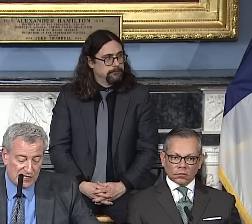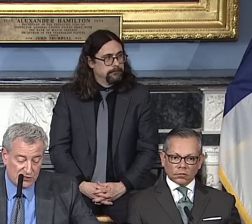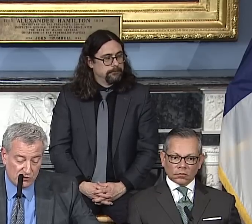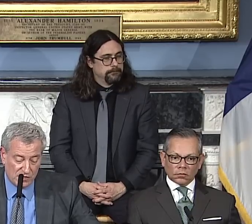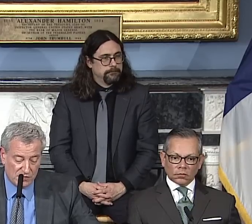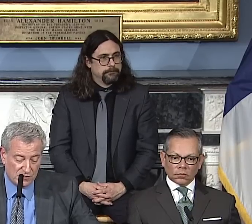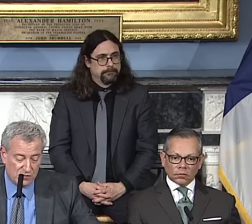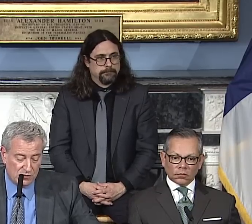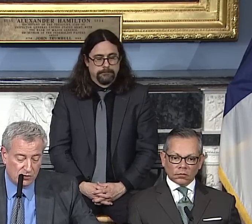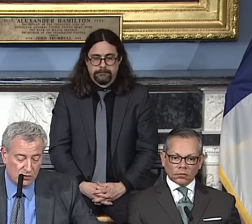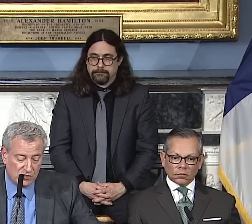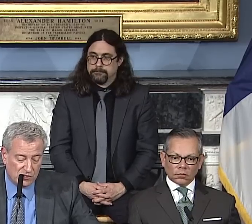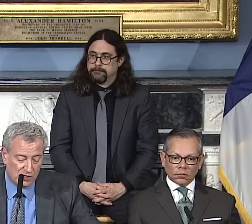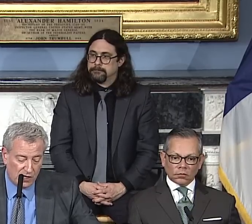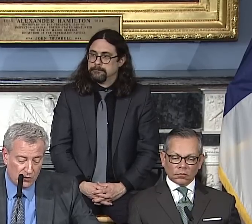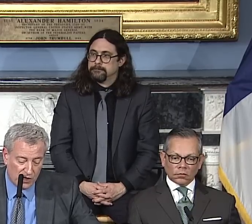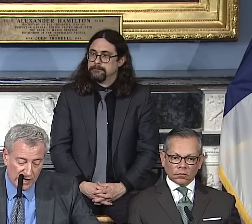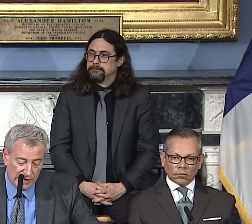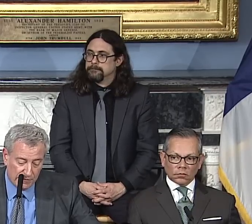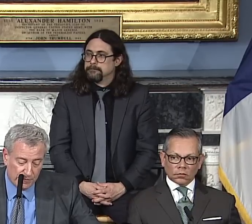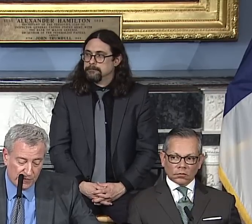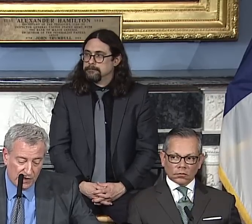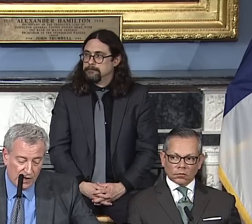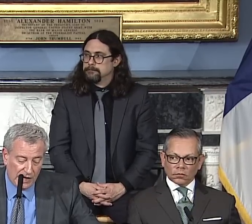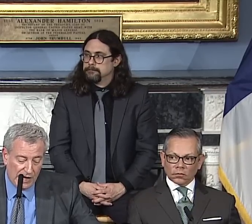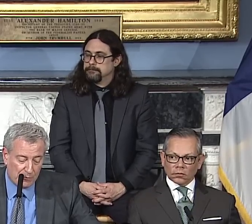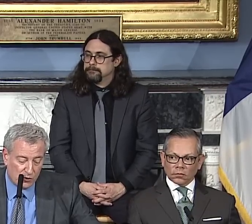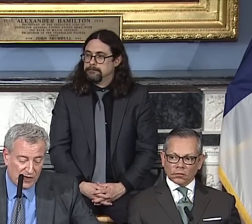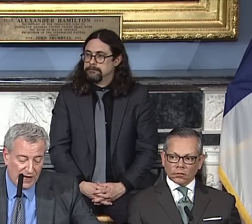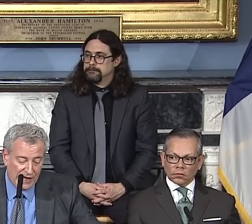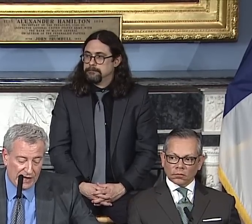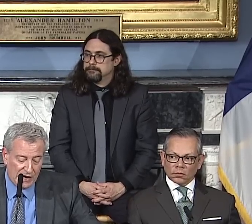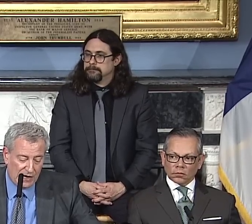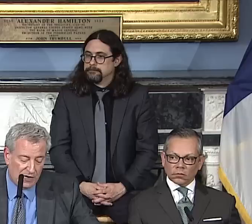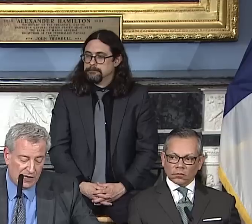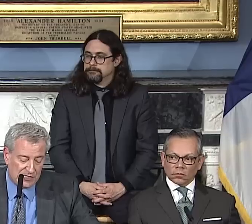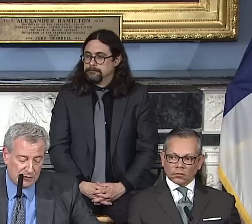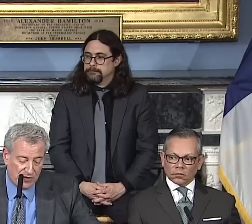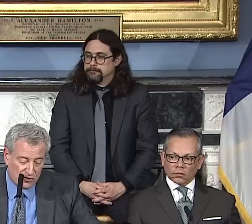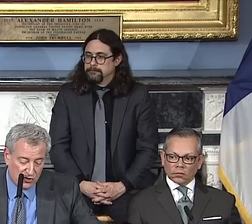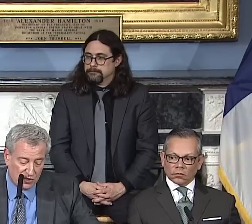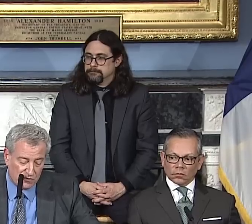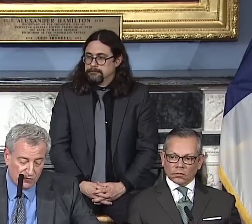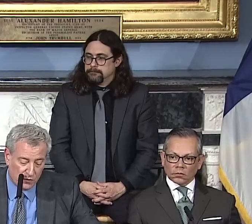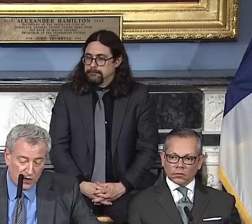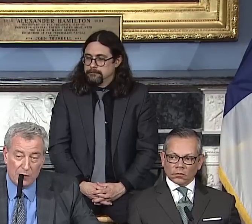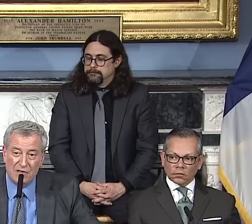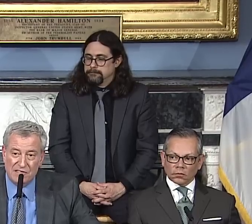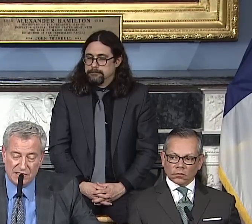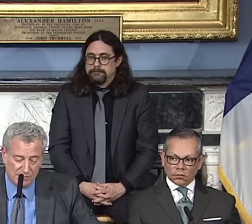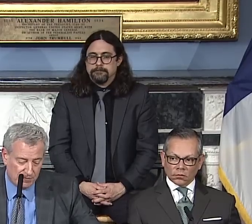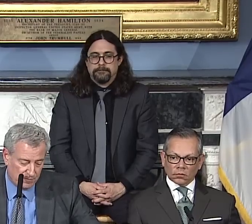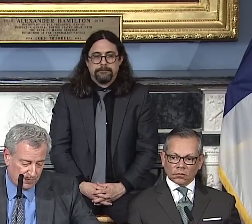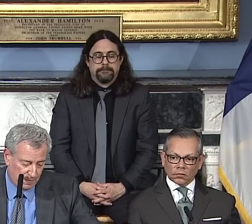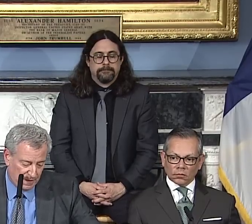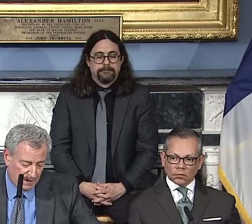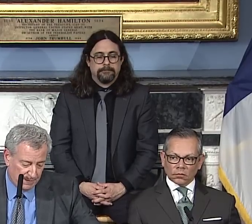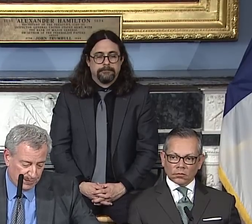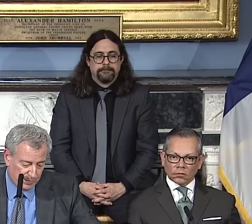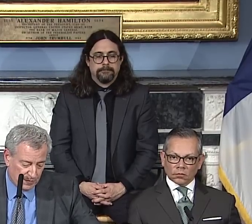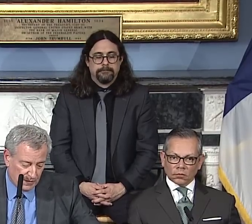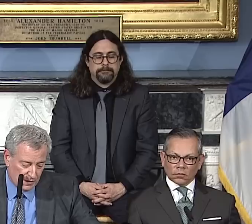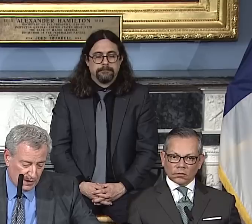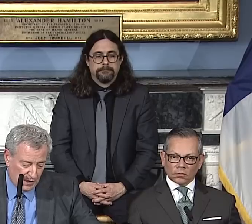Estas precauciones nos ayudarán a proteger a las personas vulnerables.